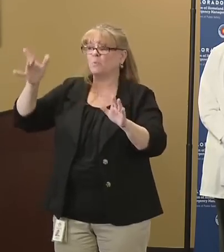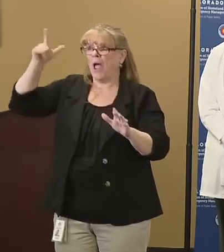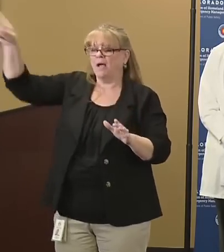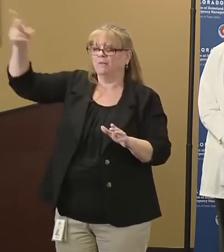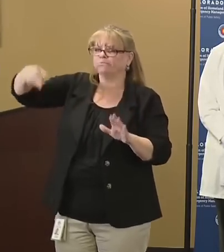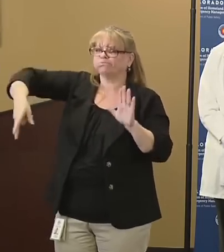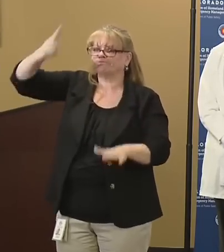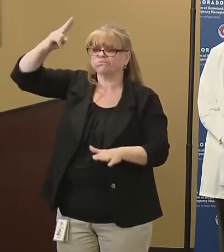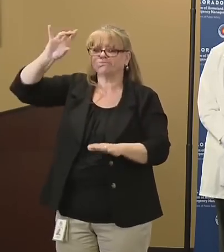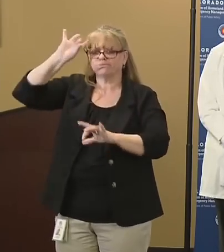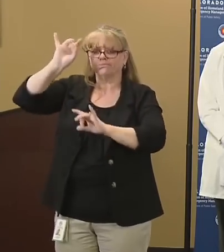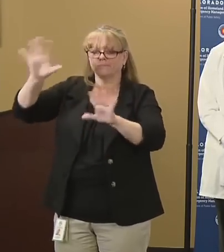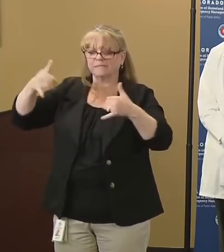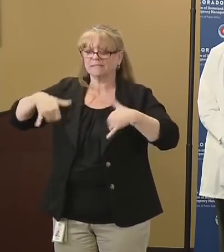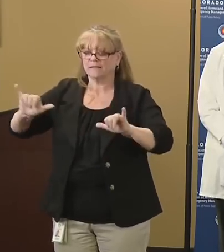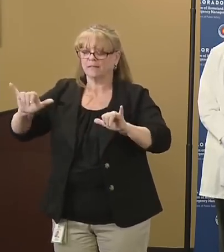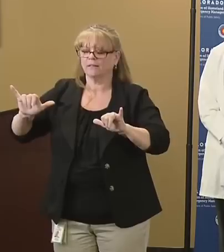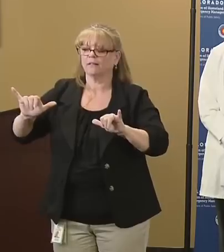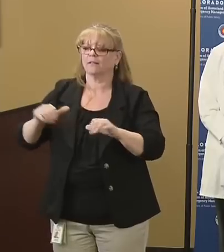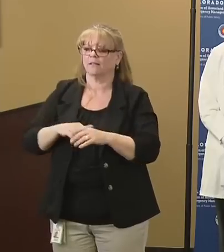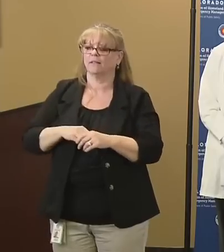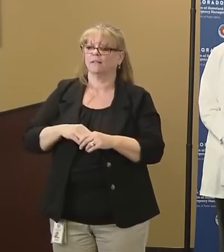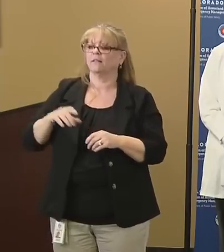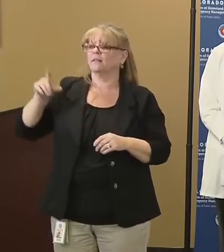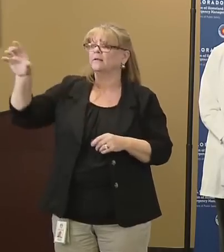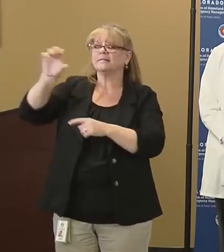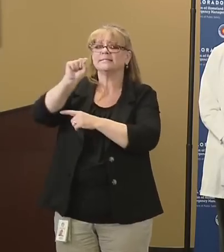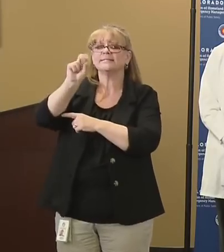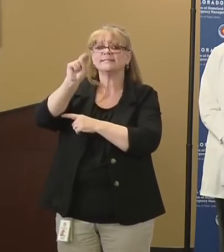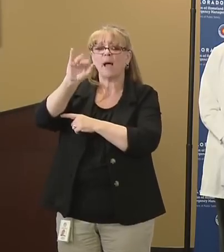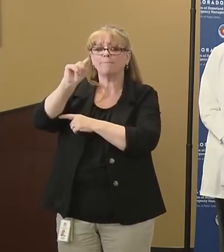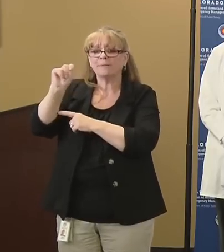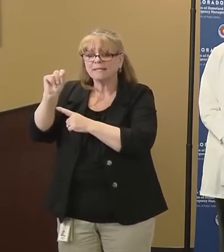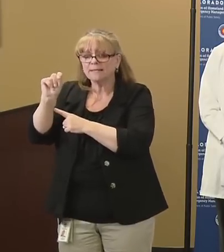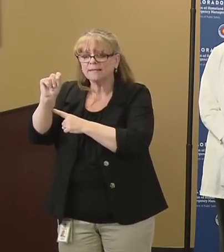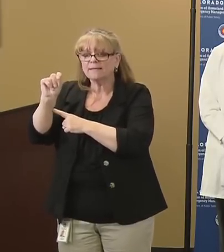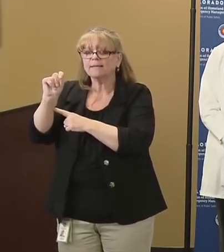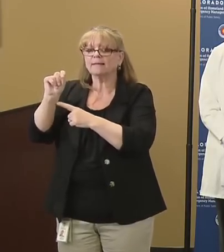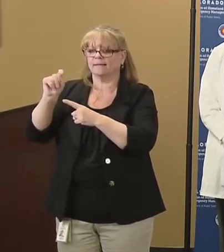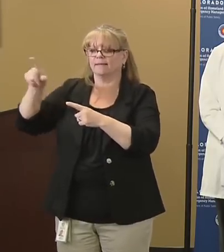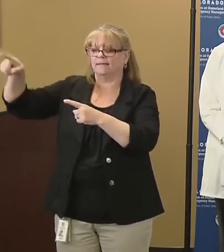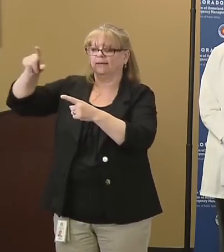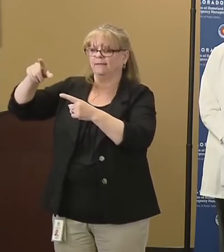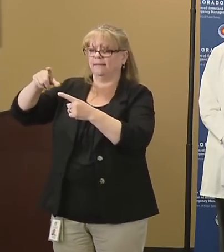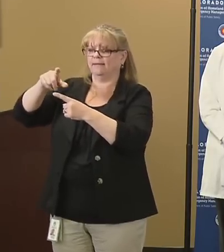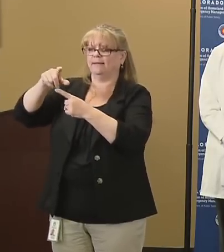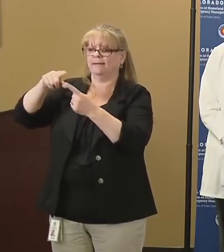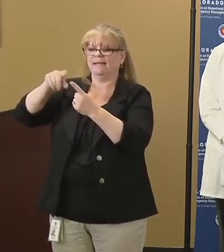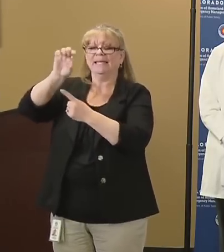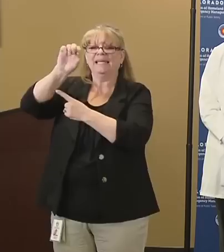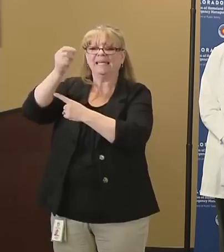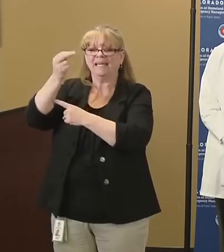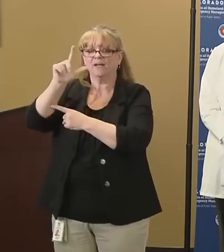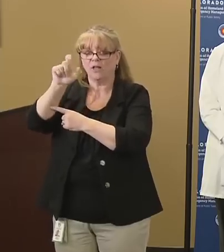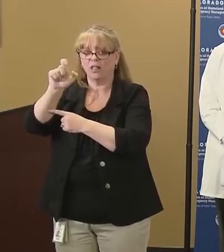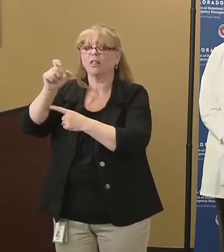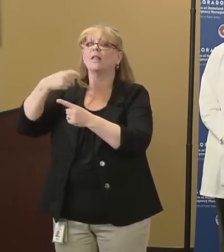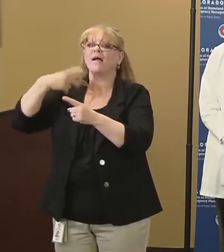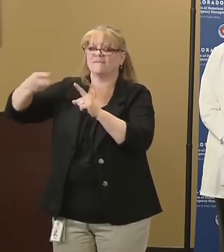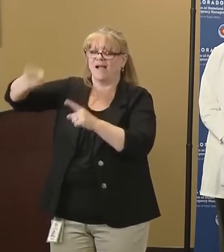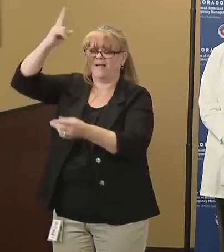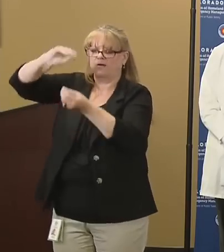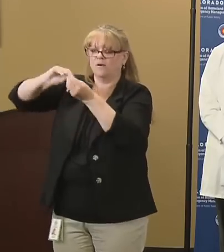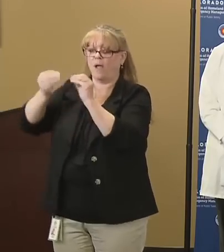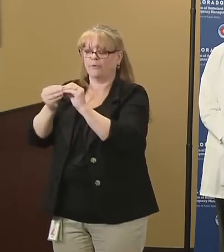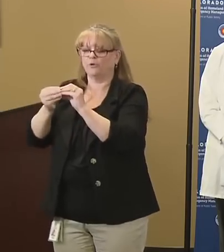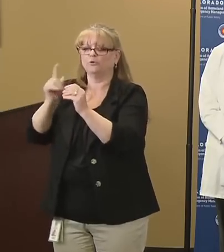have very high rates of the virus and transmission. Eagle County has some of the highest rates in the country. So that's the last place that any of us should want to go. And for the residents